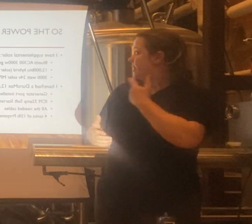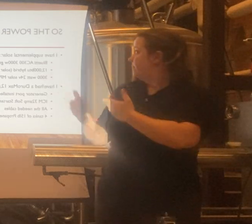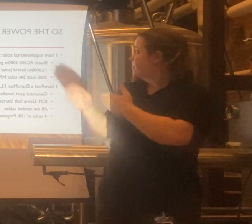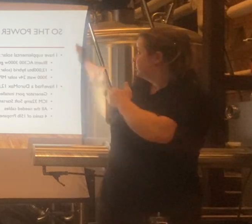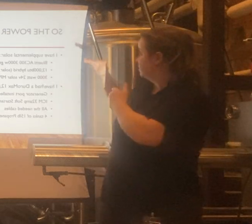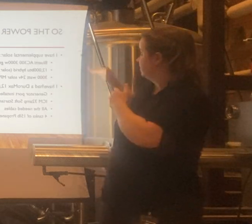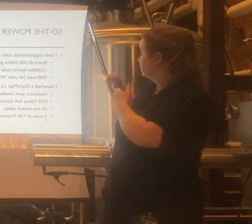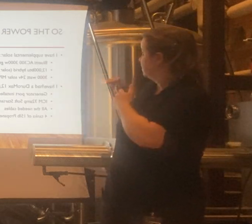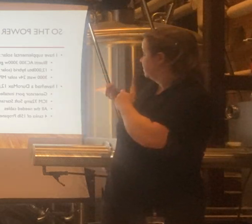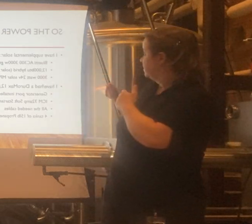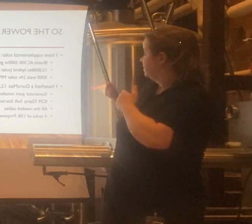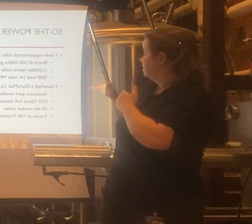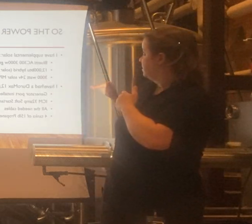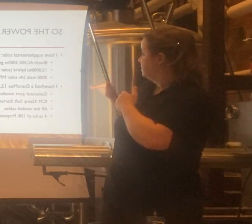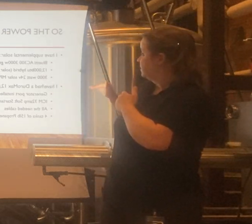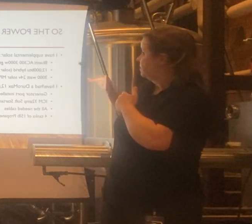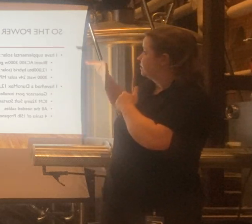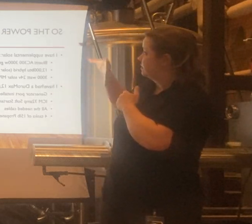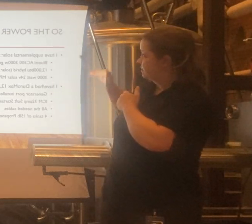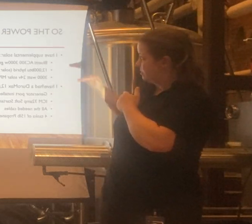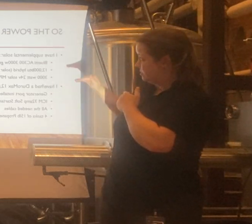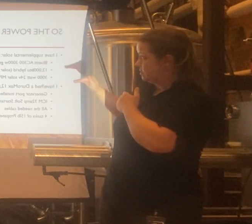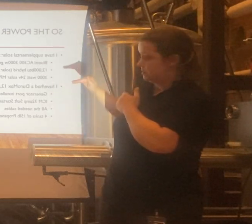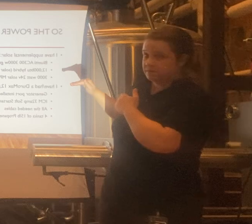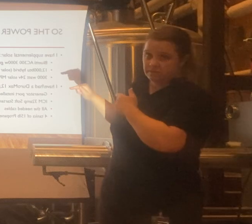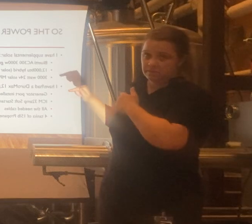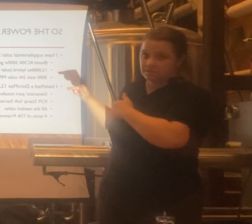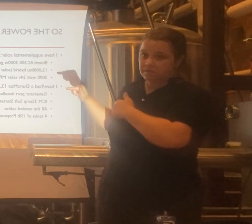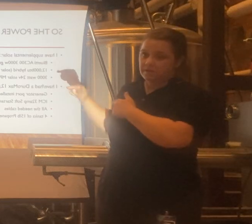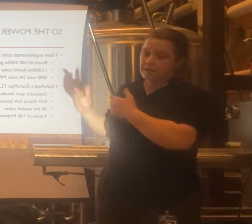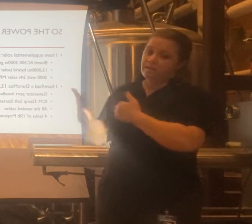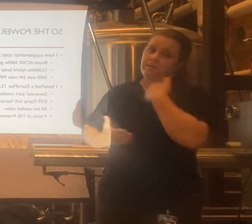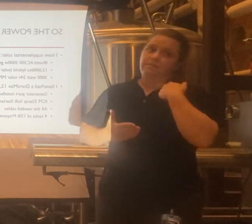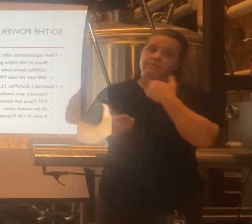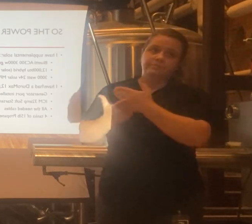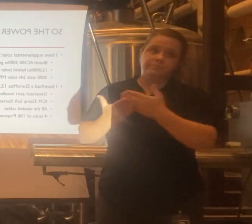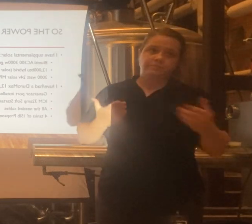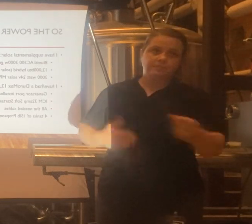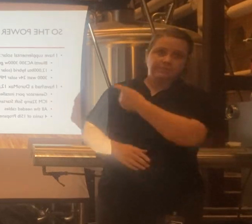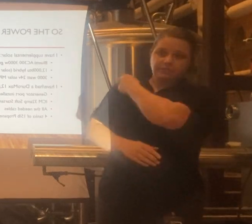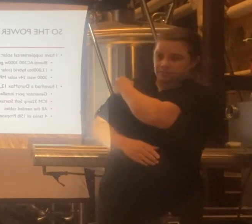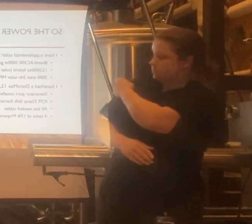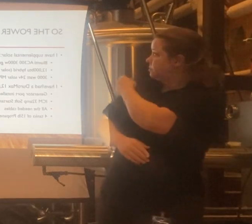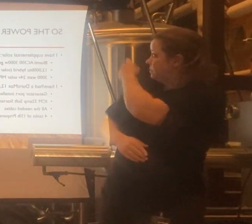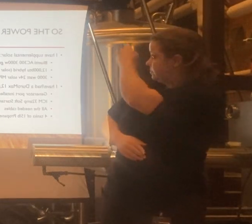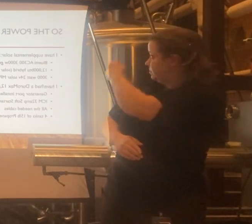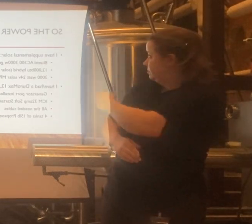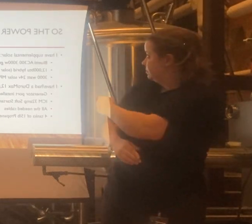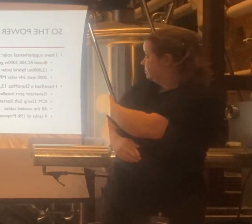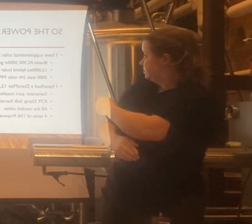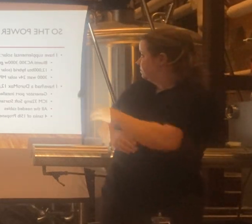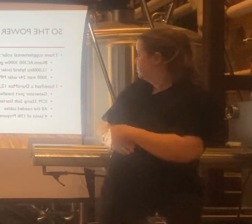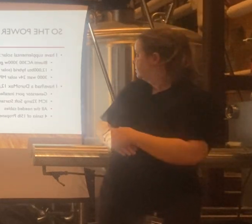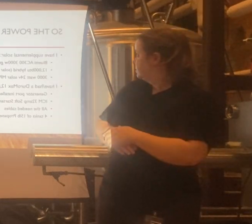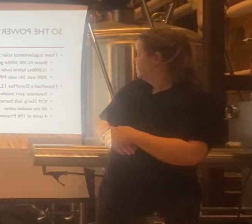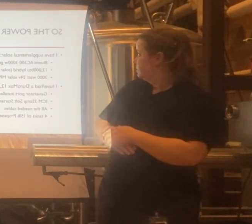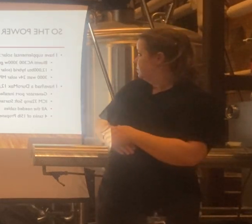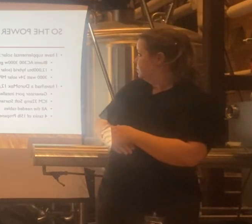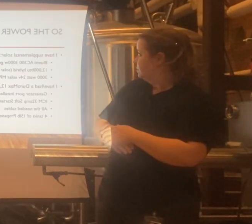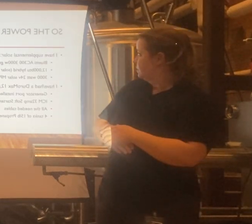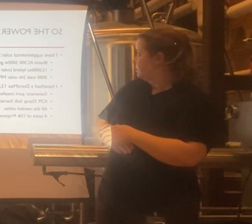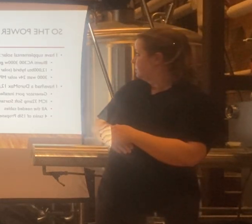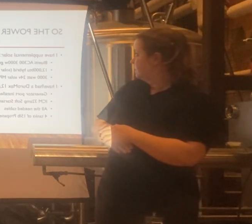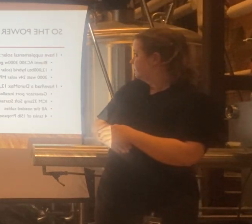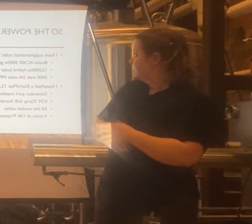hybrid in the garage. I've got 3,000 watts sitting in batteries in the garage as well. I also have this big 12,000